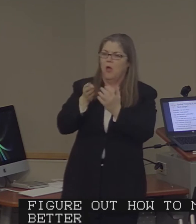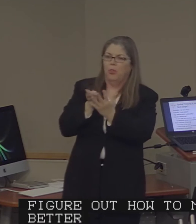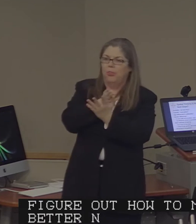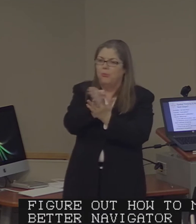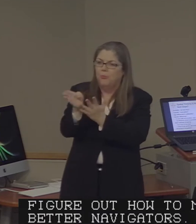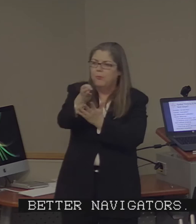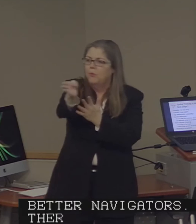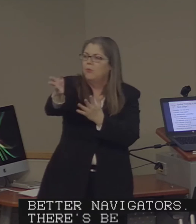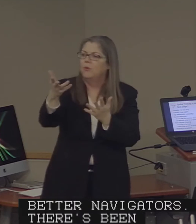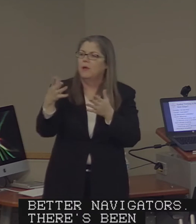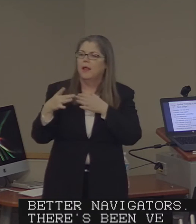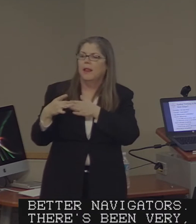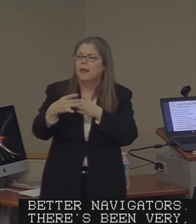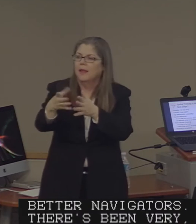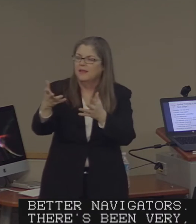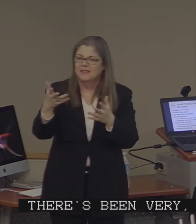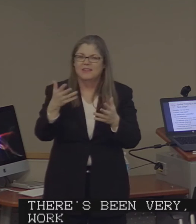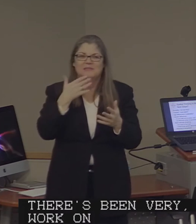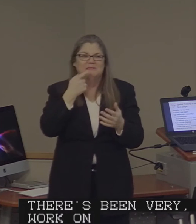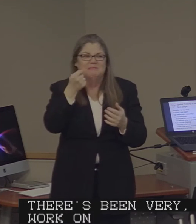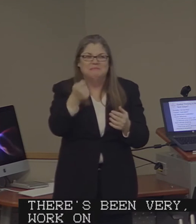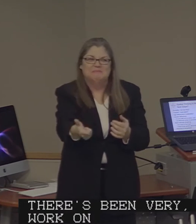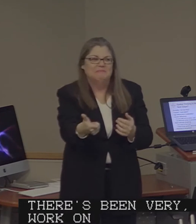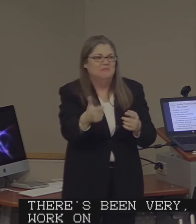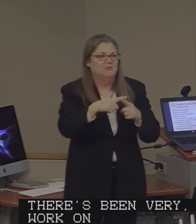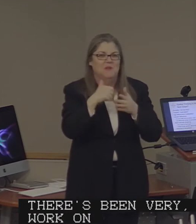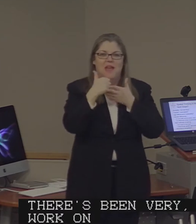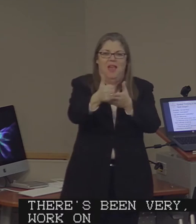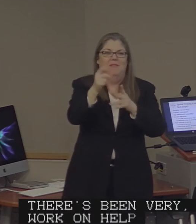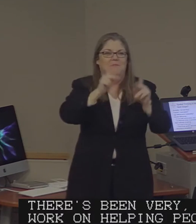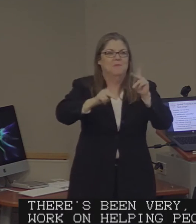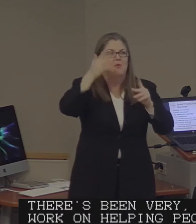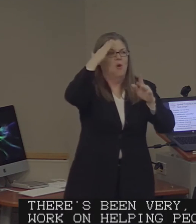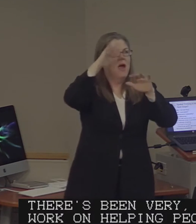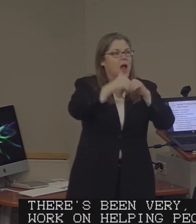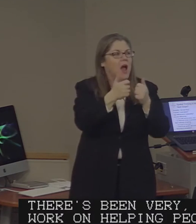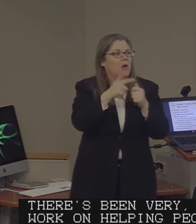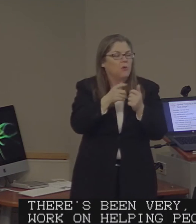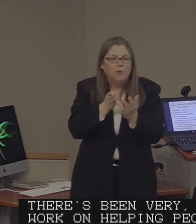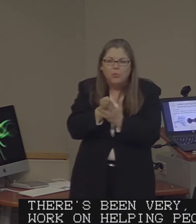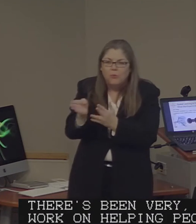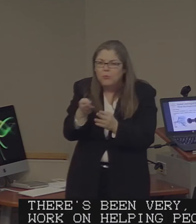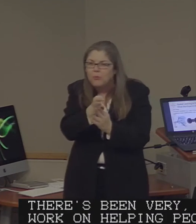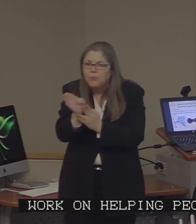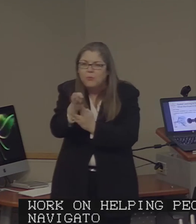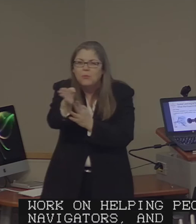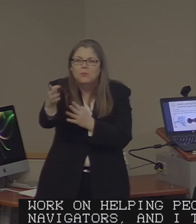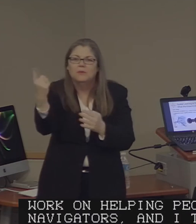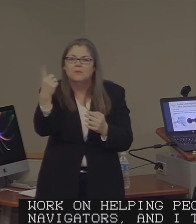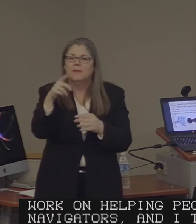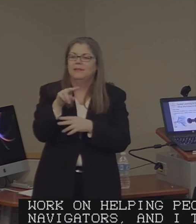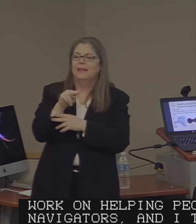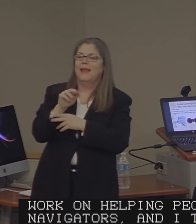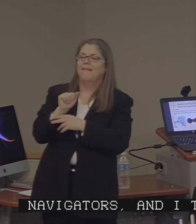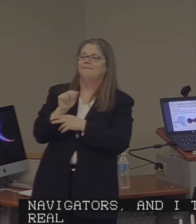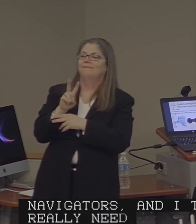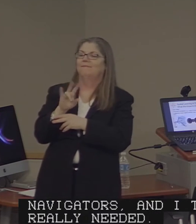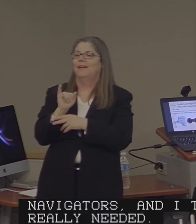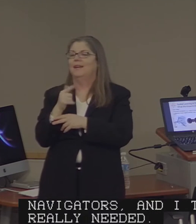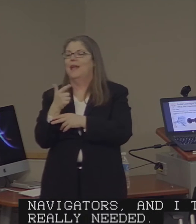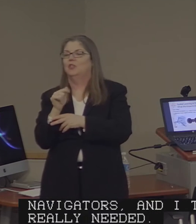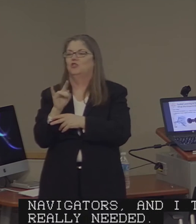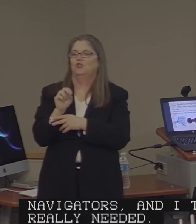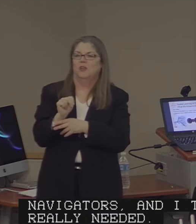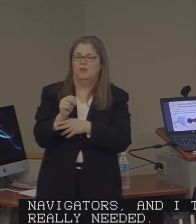work on helping people be better navigators, and I think that's really needed. So let me go on